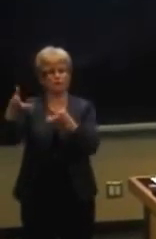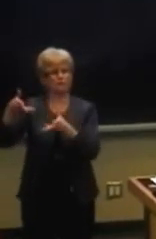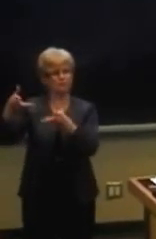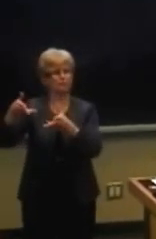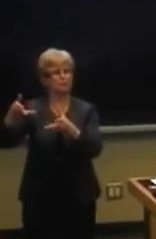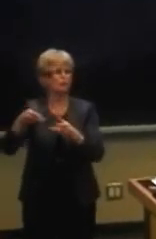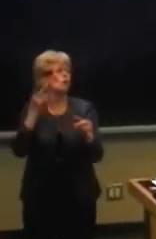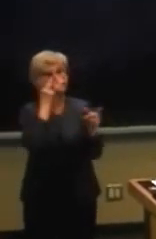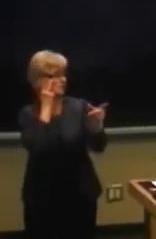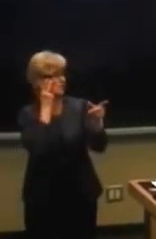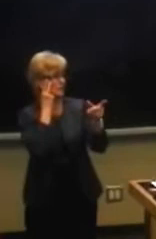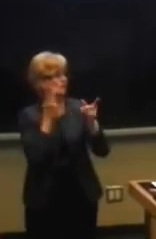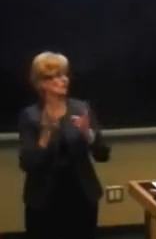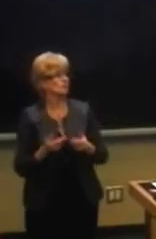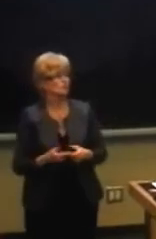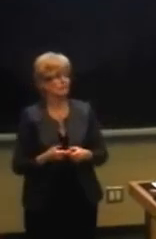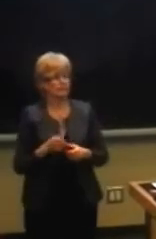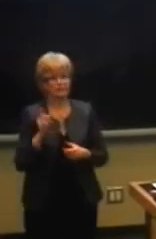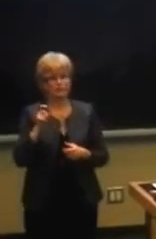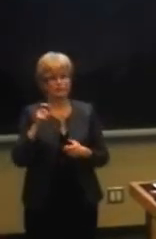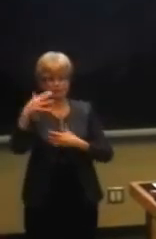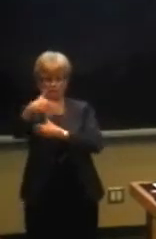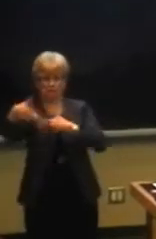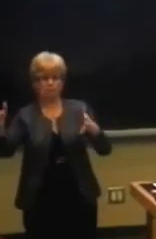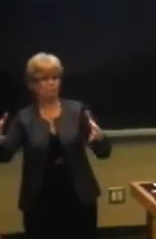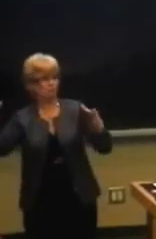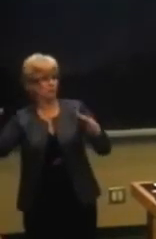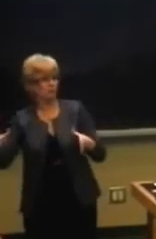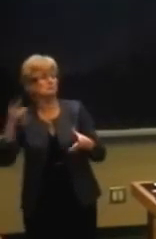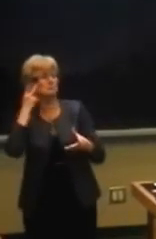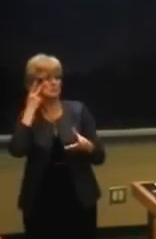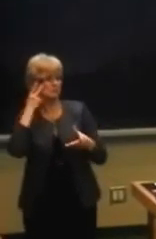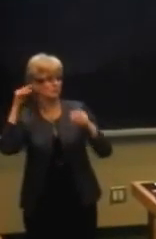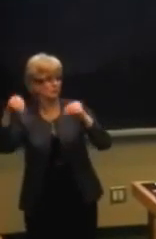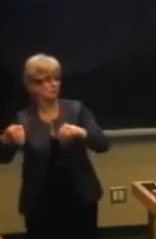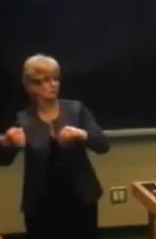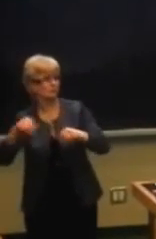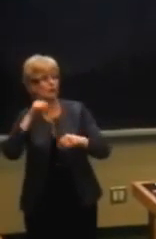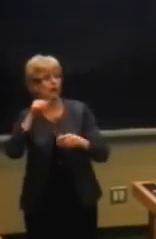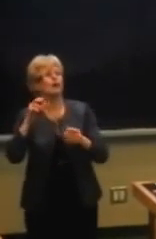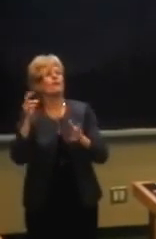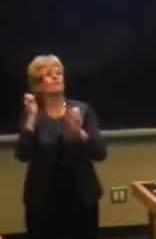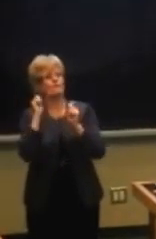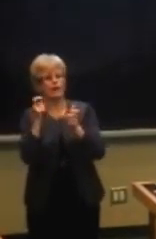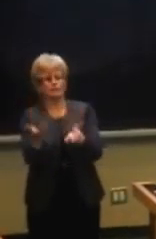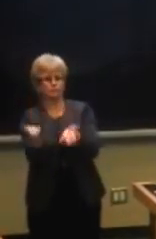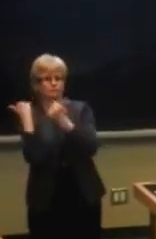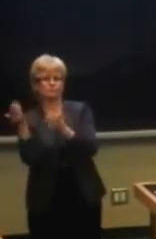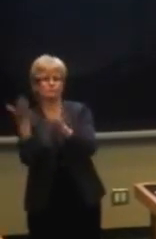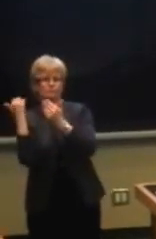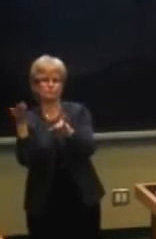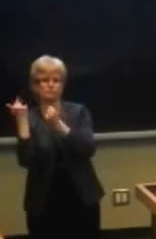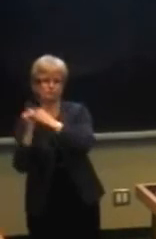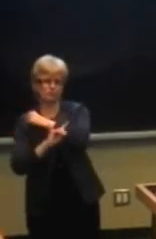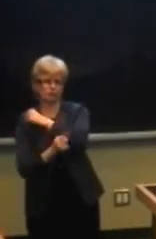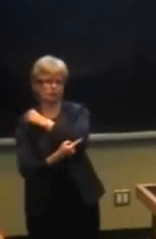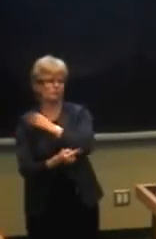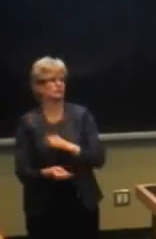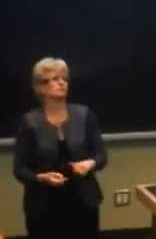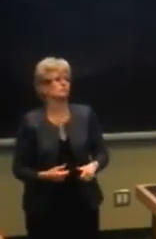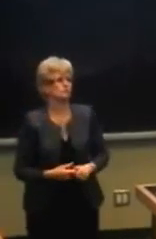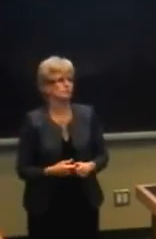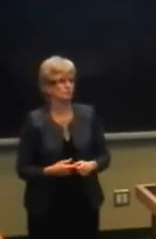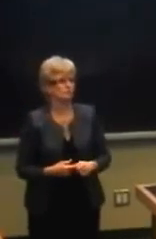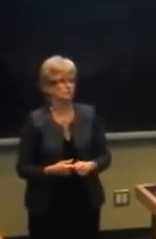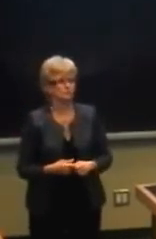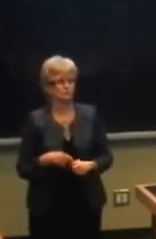specific look, see what we can do there. If it needs a bin, we'll have a look and see if we can put one in. Otherwise, the main thing might be to just get more punchy at